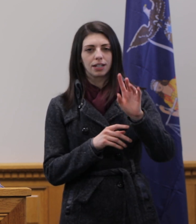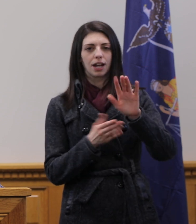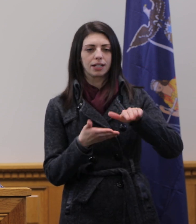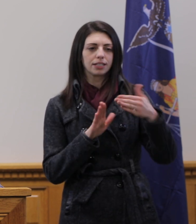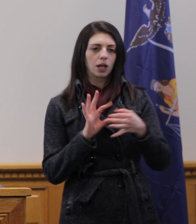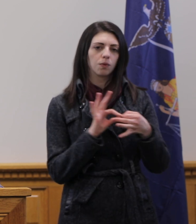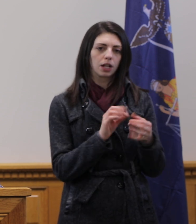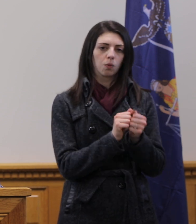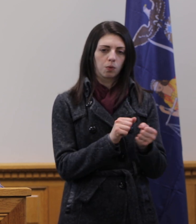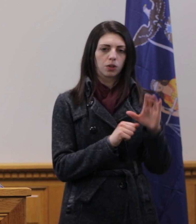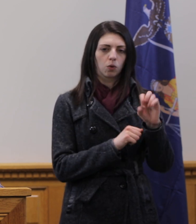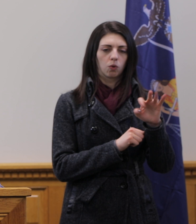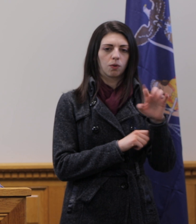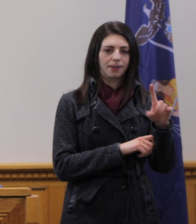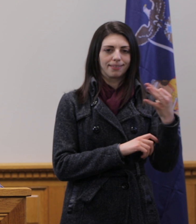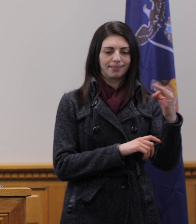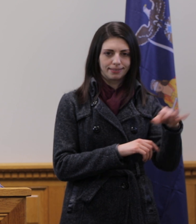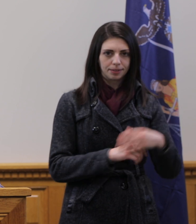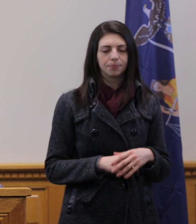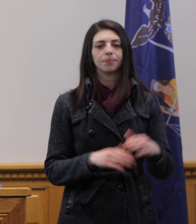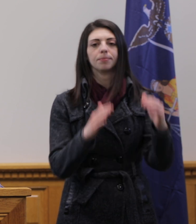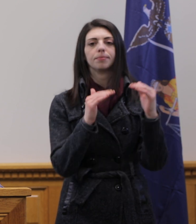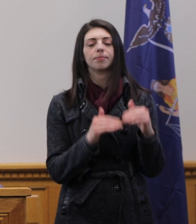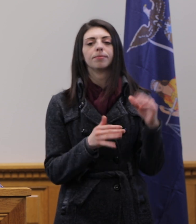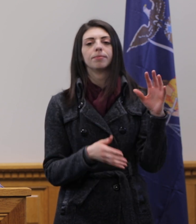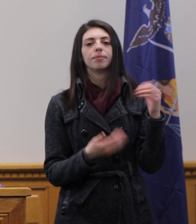to COVID-19. We've received